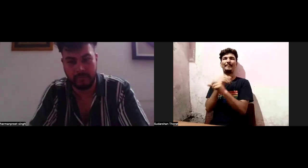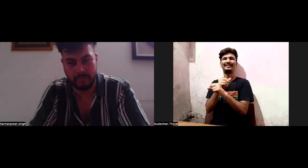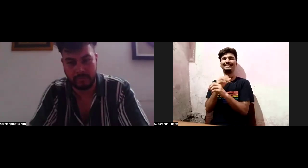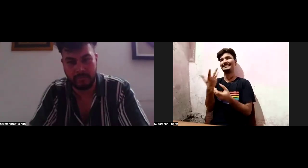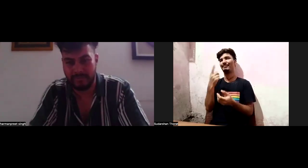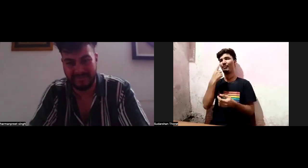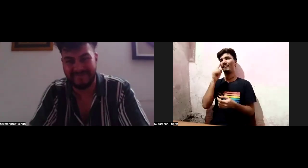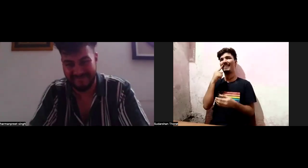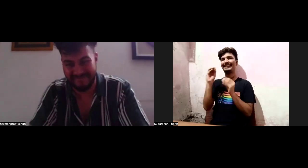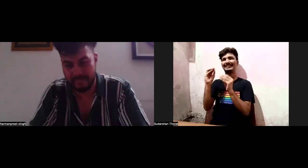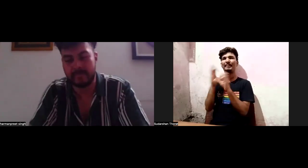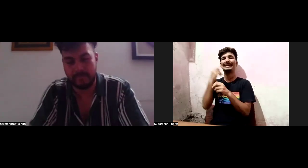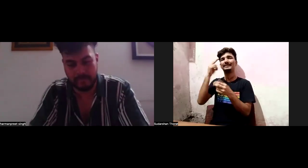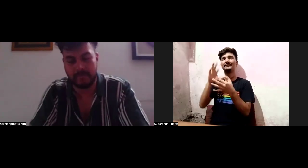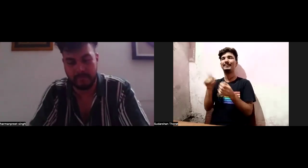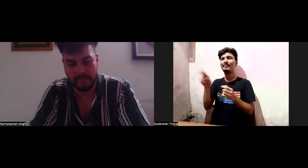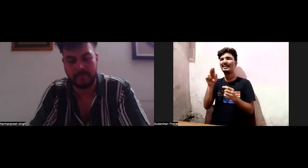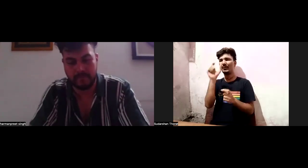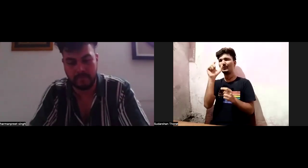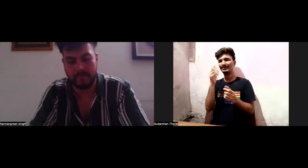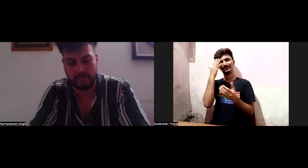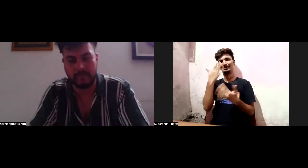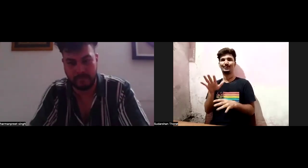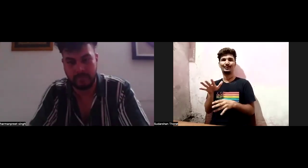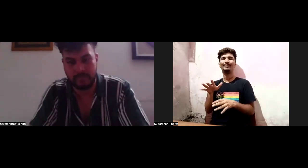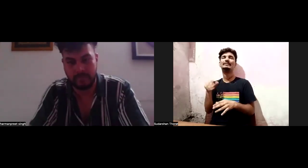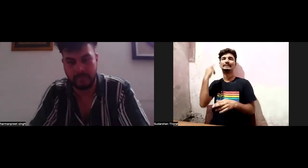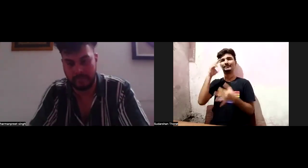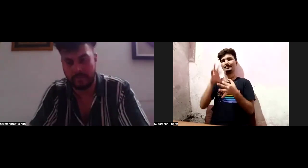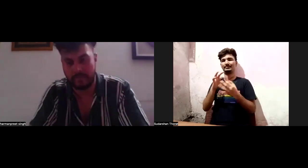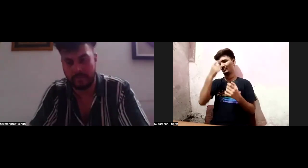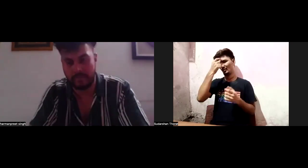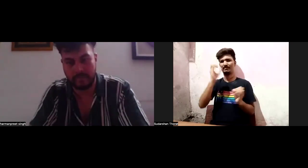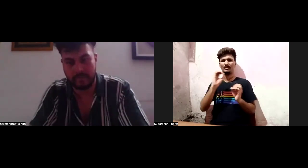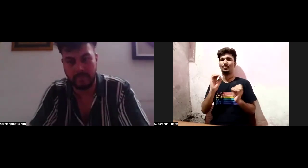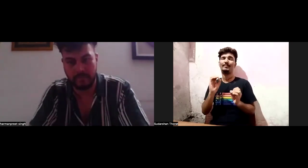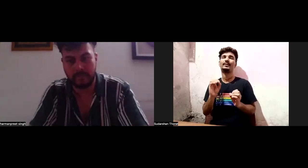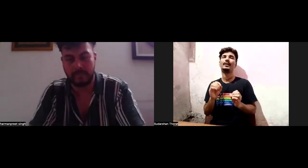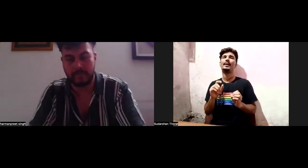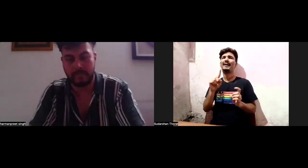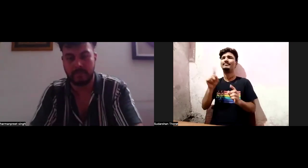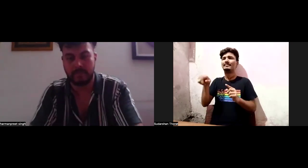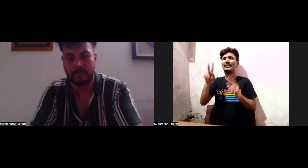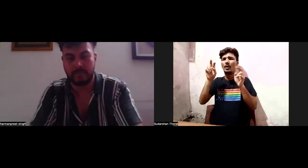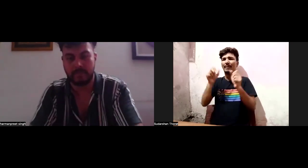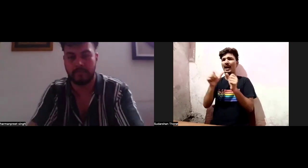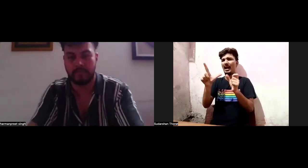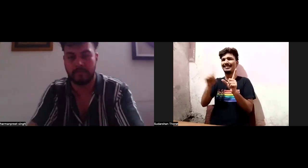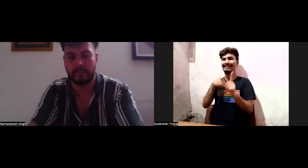Sudarshan says that within the hearing mainstream community, the concept of allyship and a lot of other